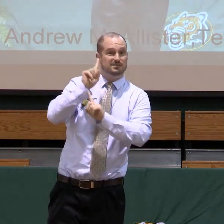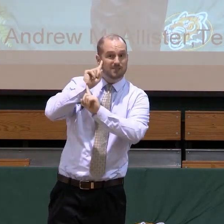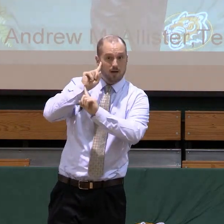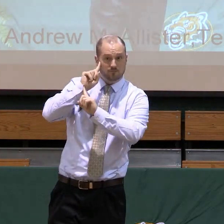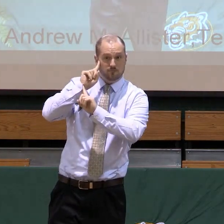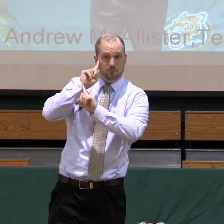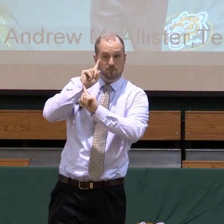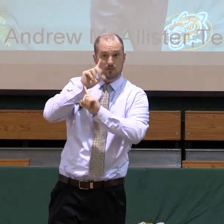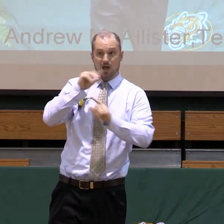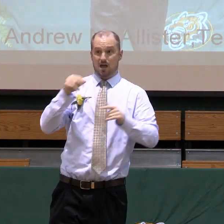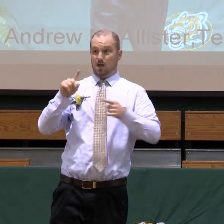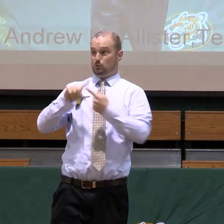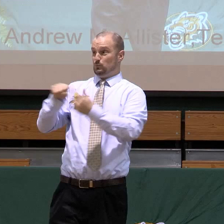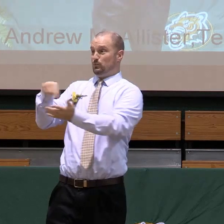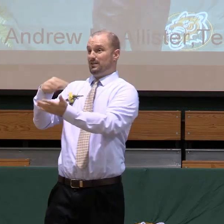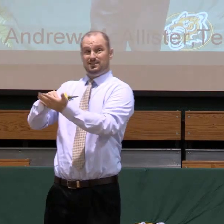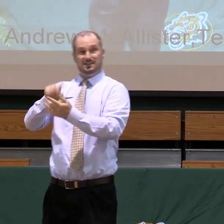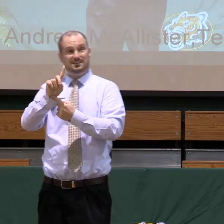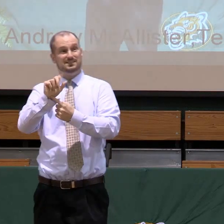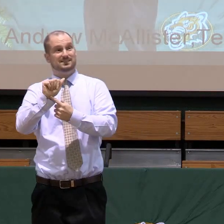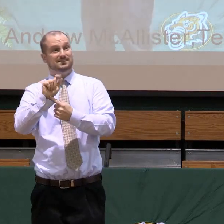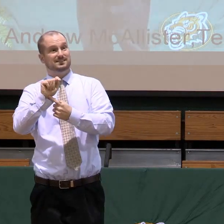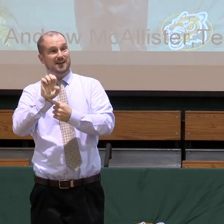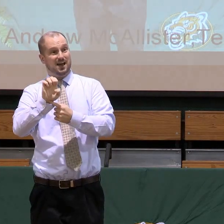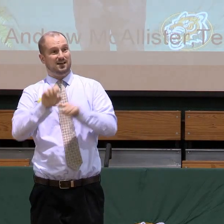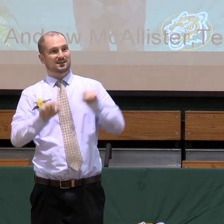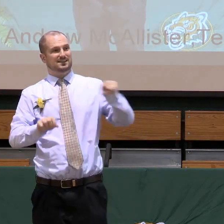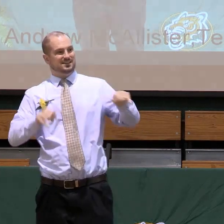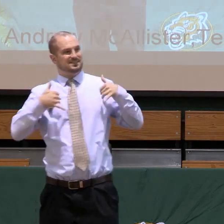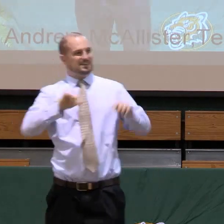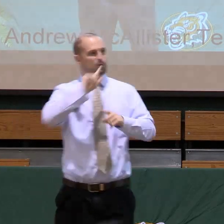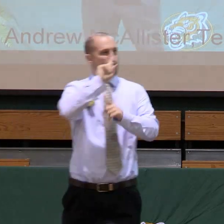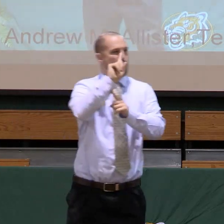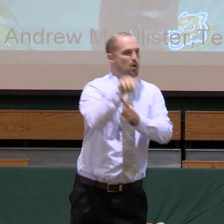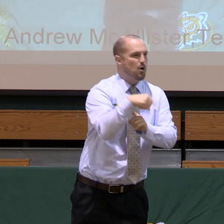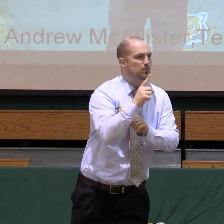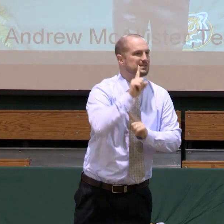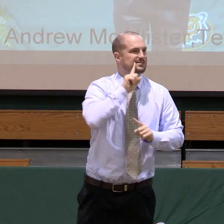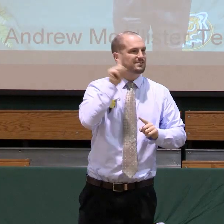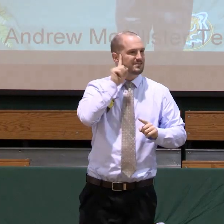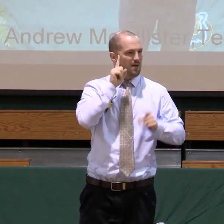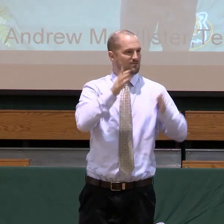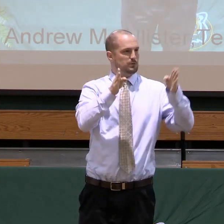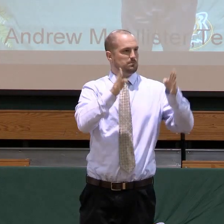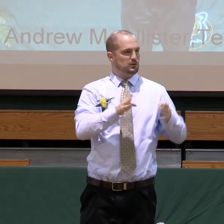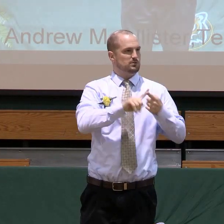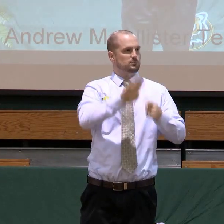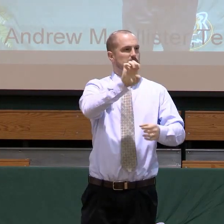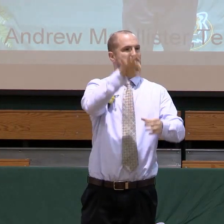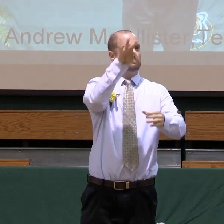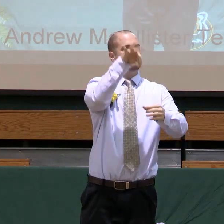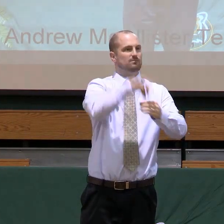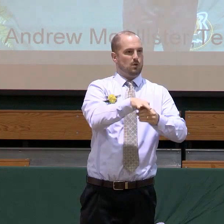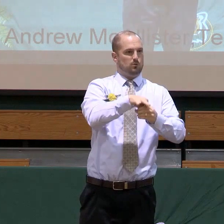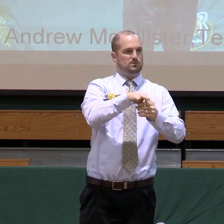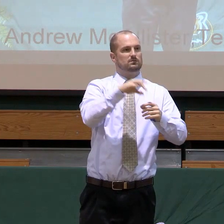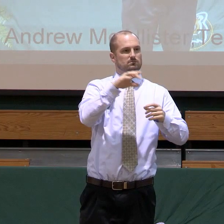the committees there at NTID. He was also the only deaf person